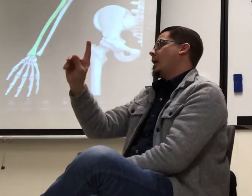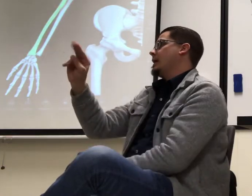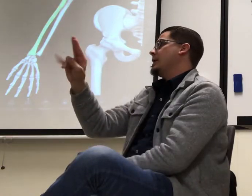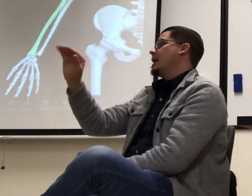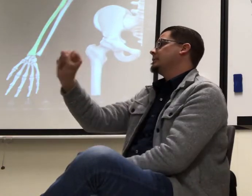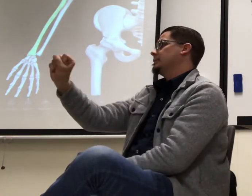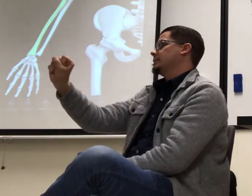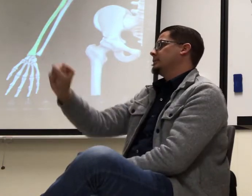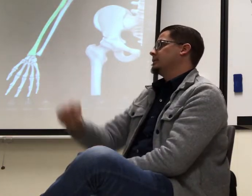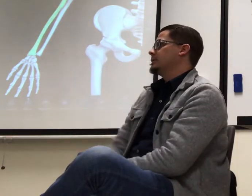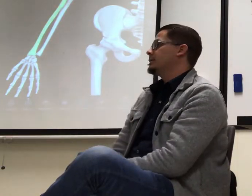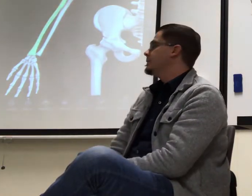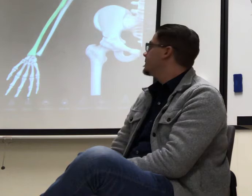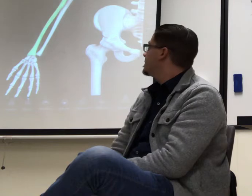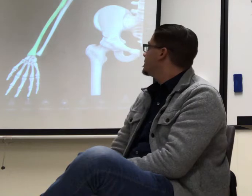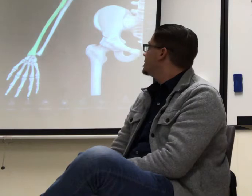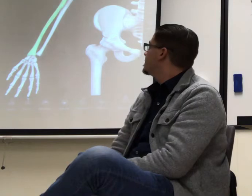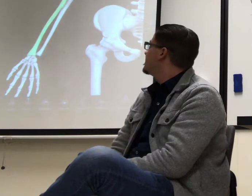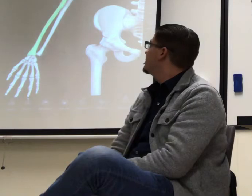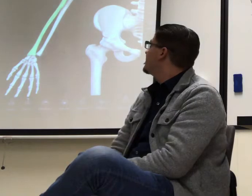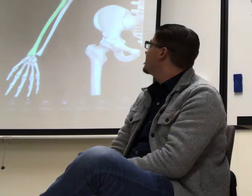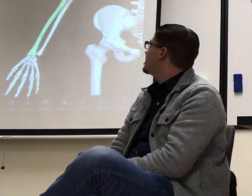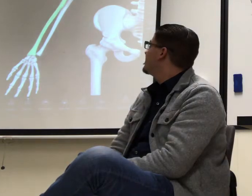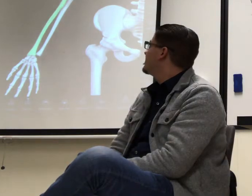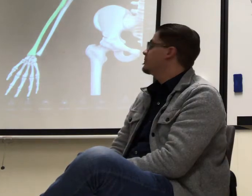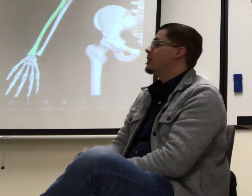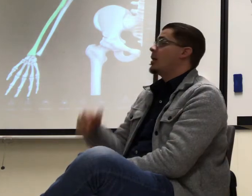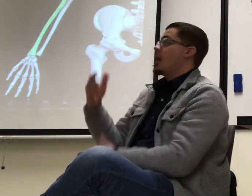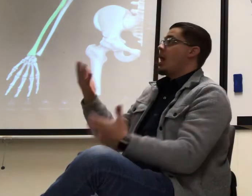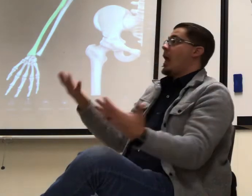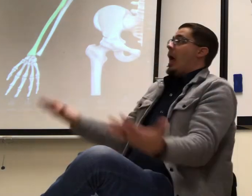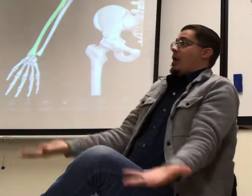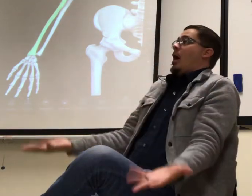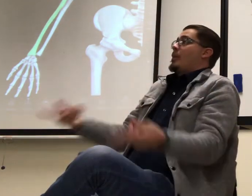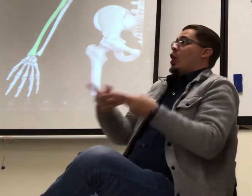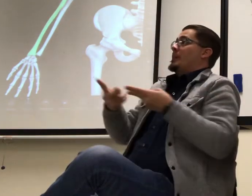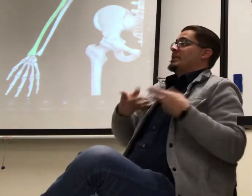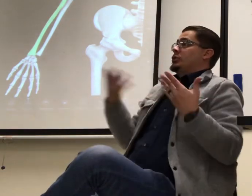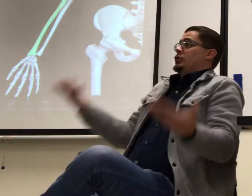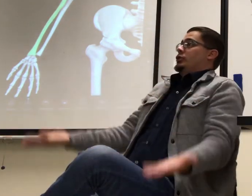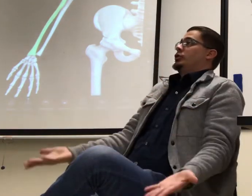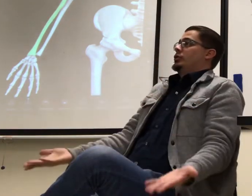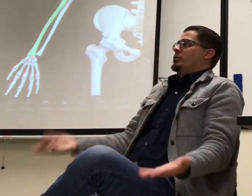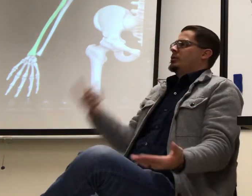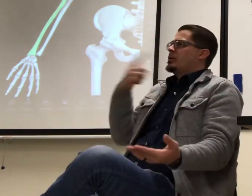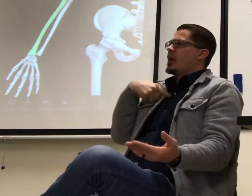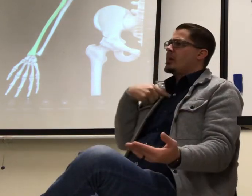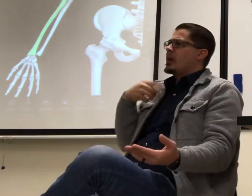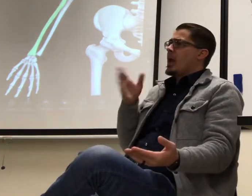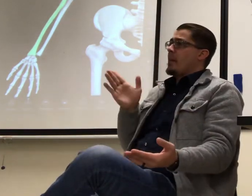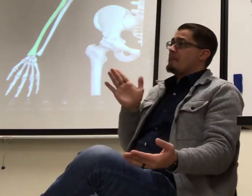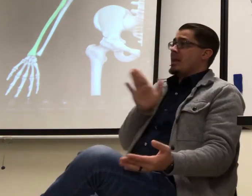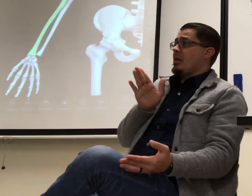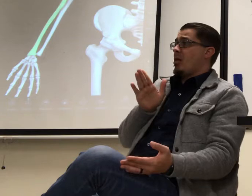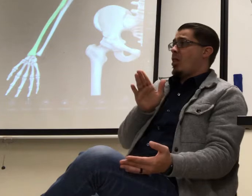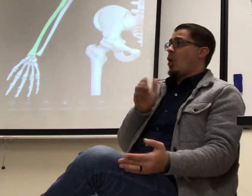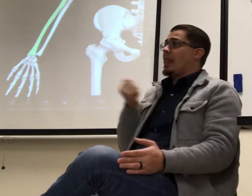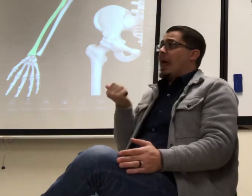radius, highlighted in green. In the anatomical position, you tell me, is that medial or lateral?